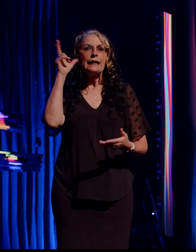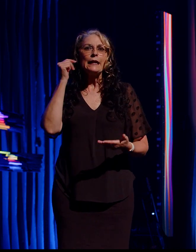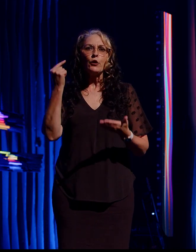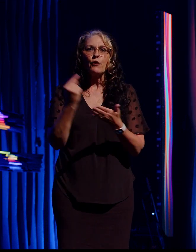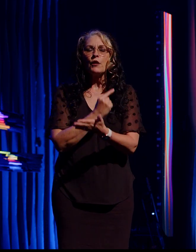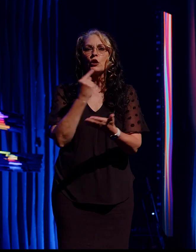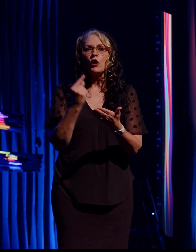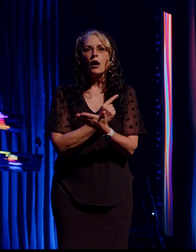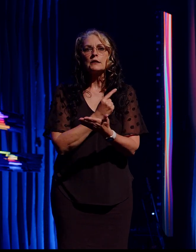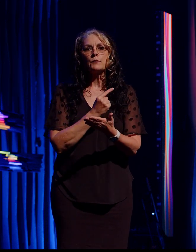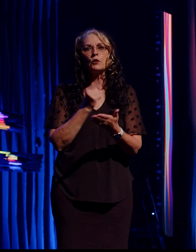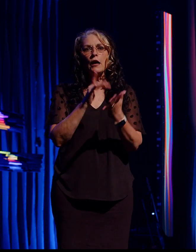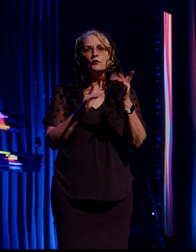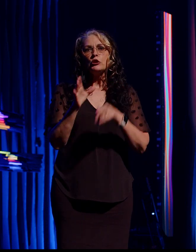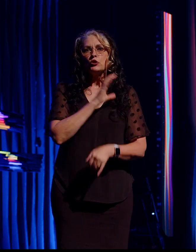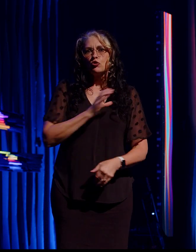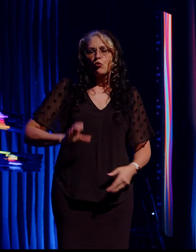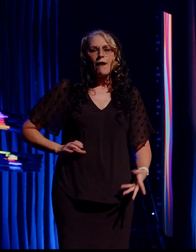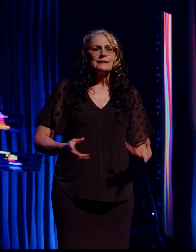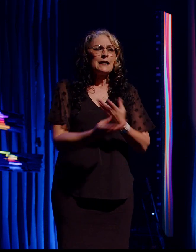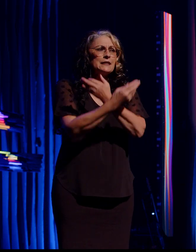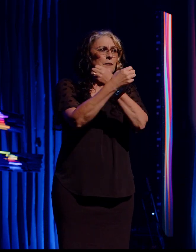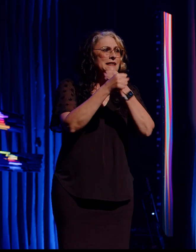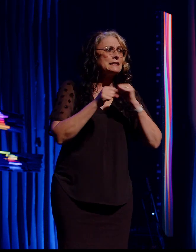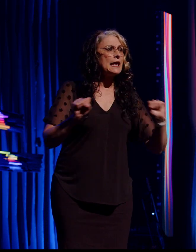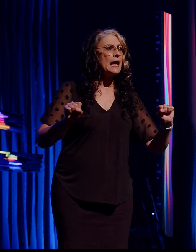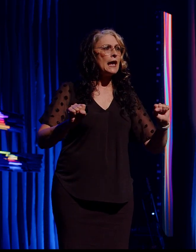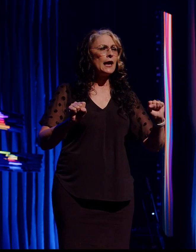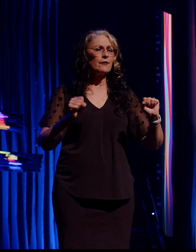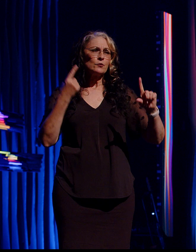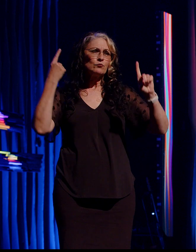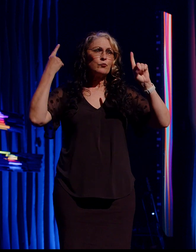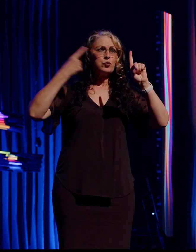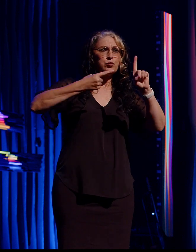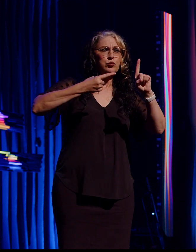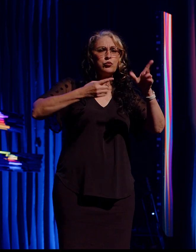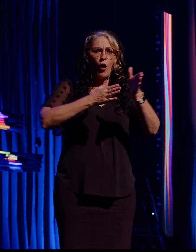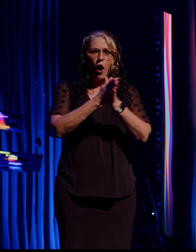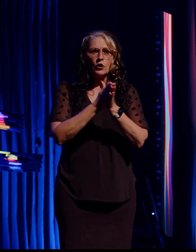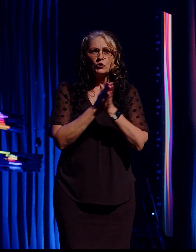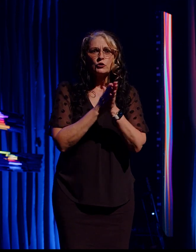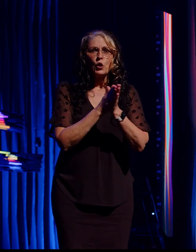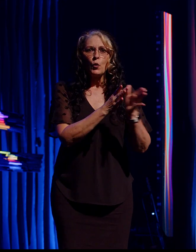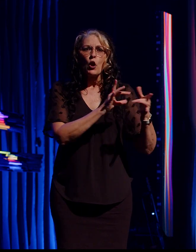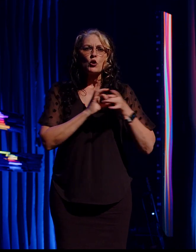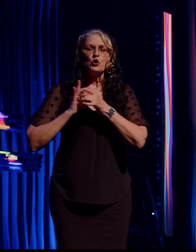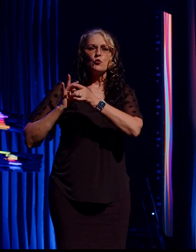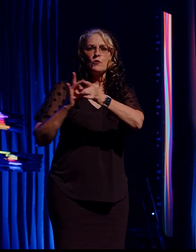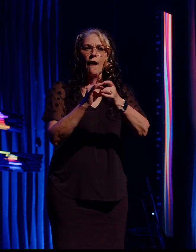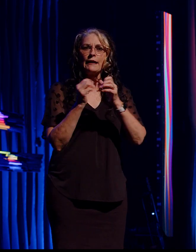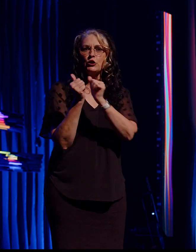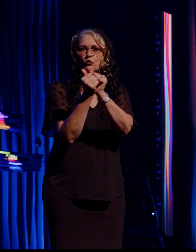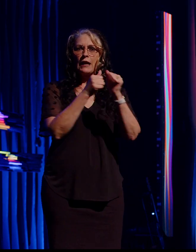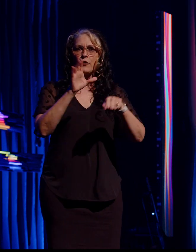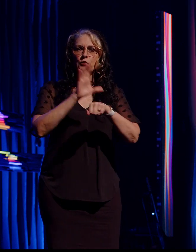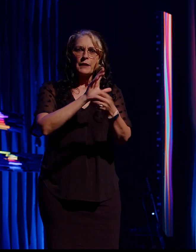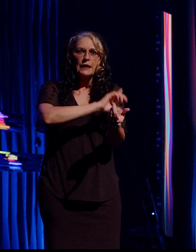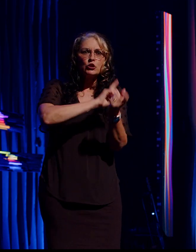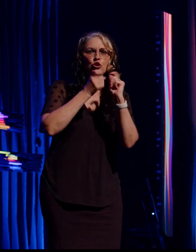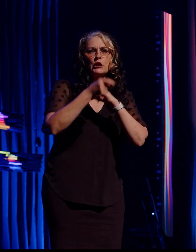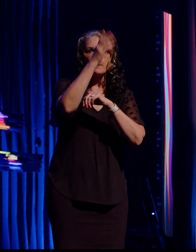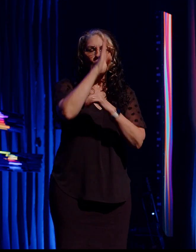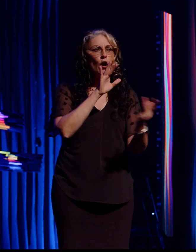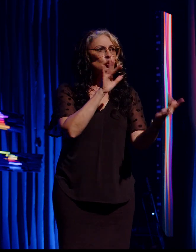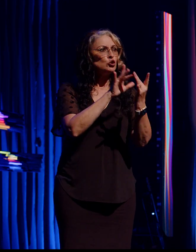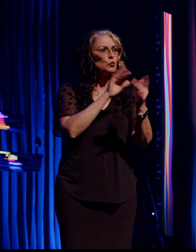Jesus Christ and be saved. That is our mission. That is our drive. And we are united together as a church being changed by God